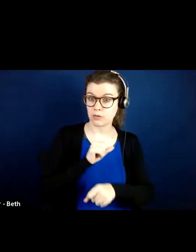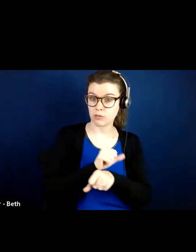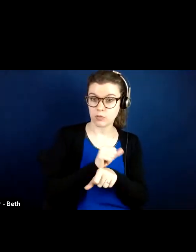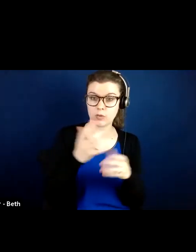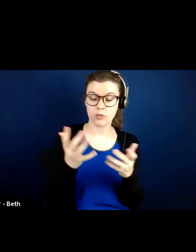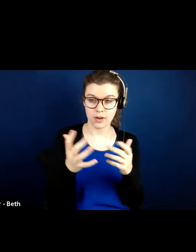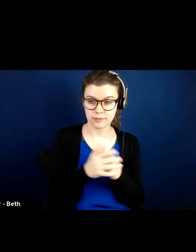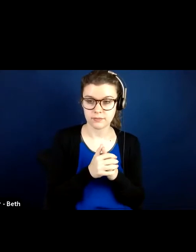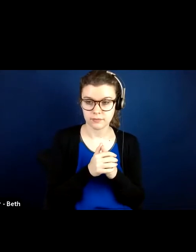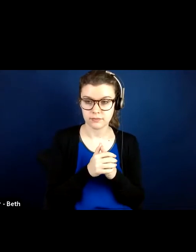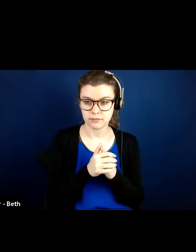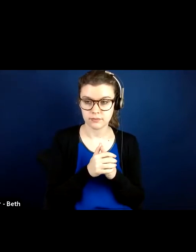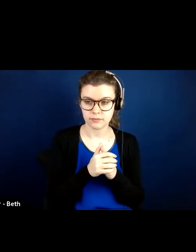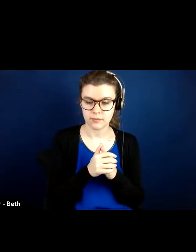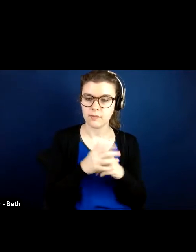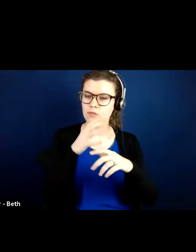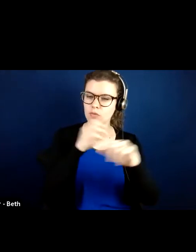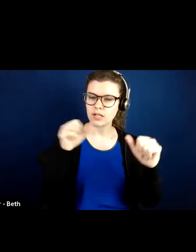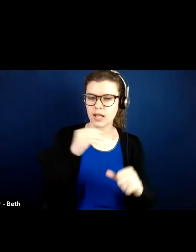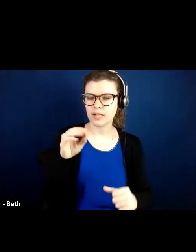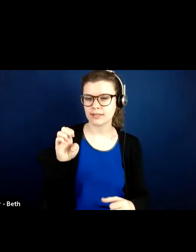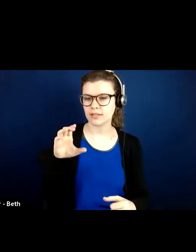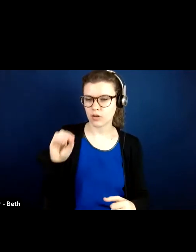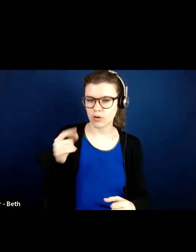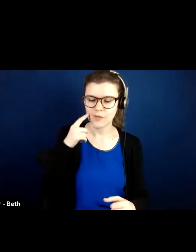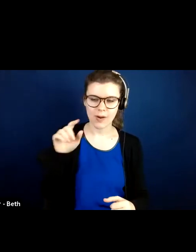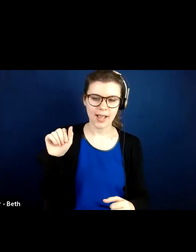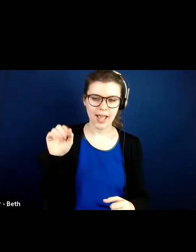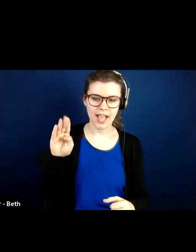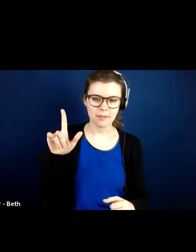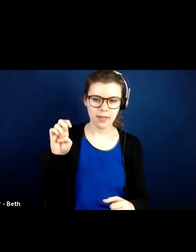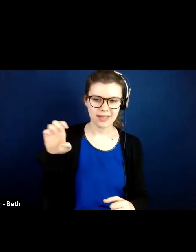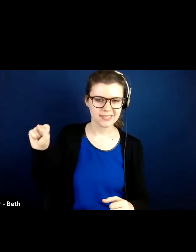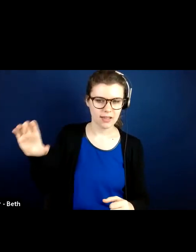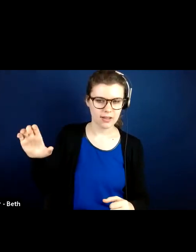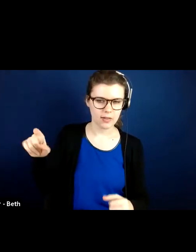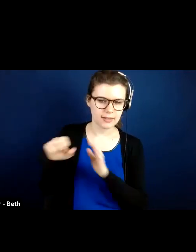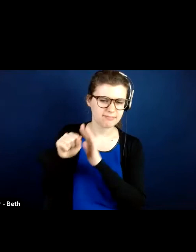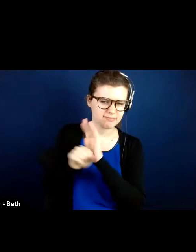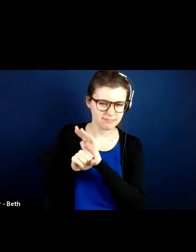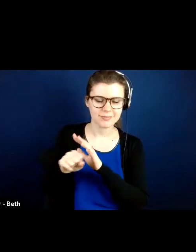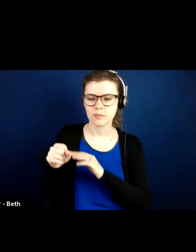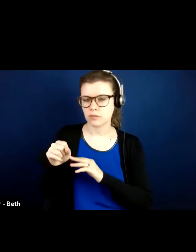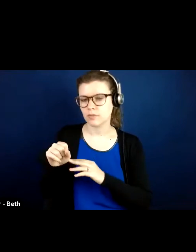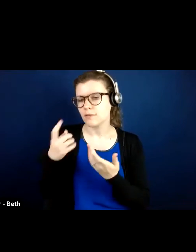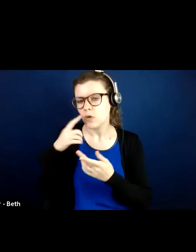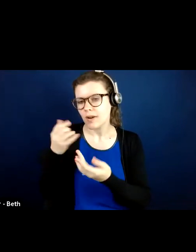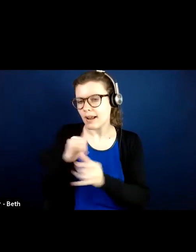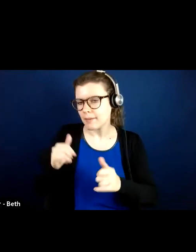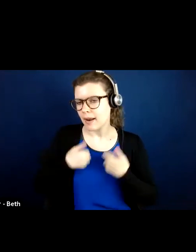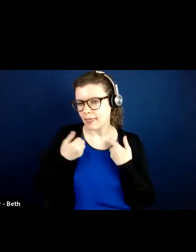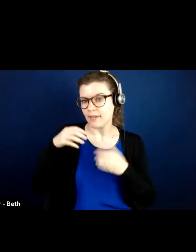the president and CEO of ABLE South Carolina, which is a center for independent living in South Carolina.